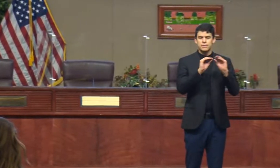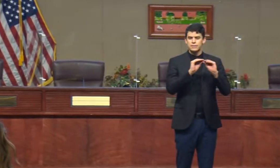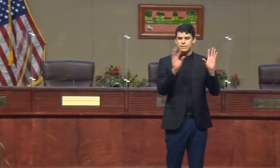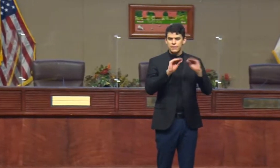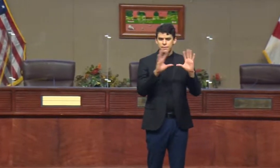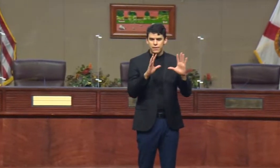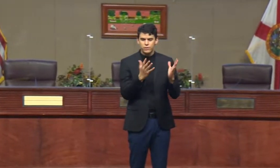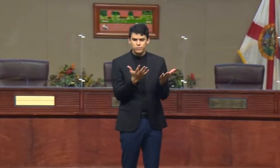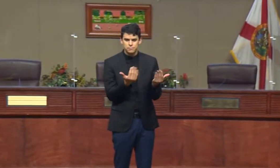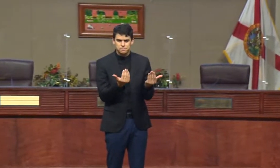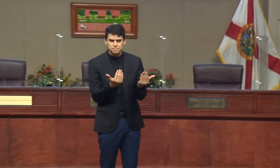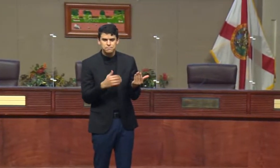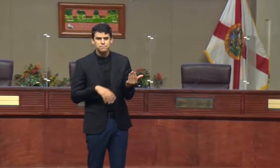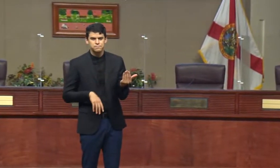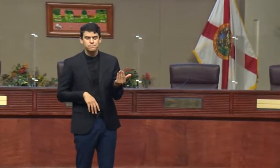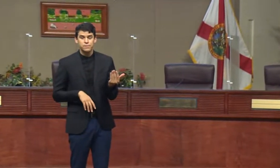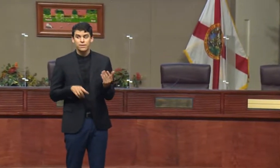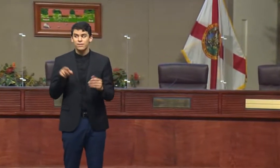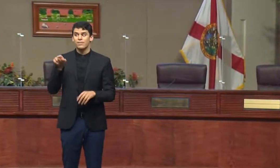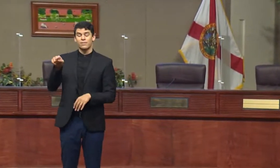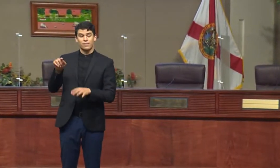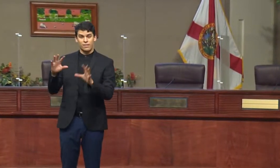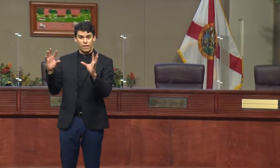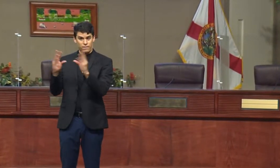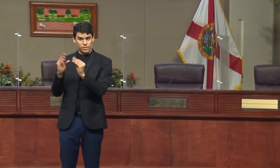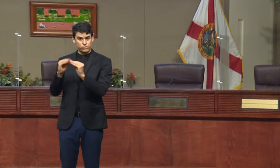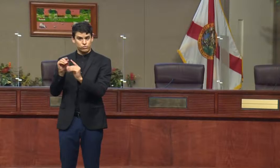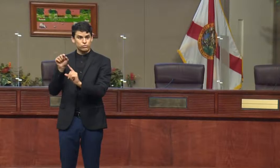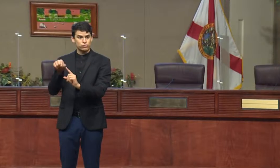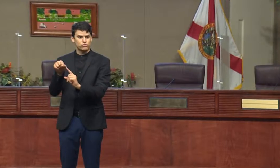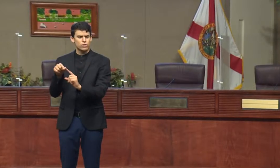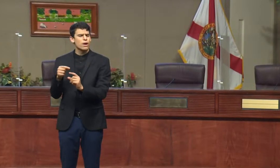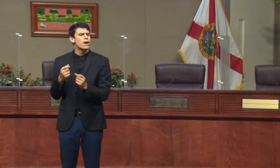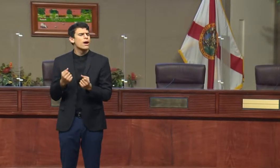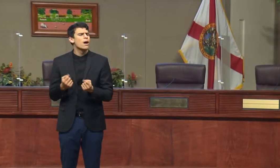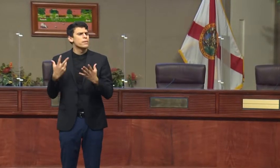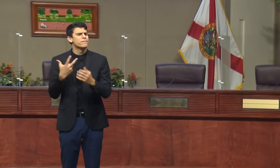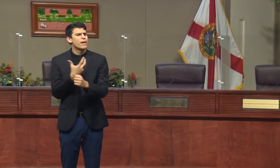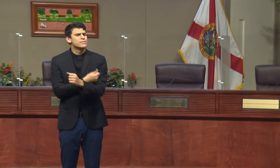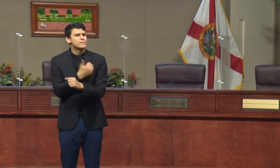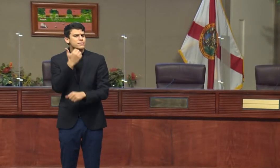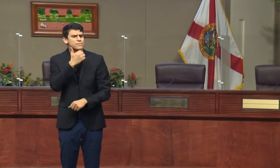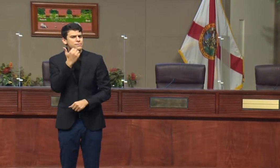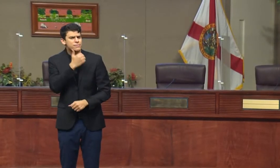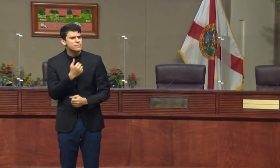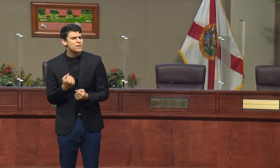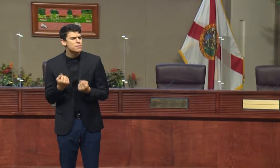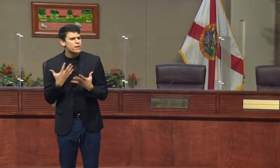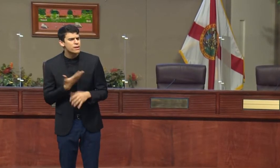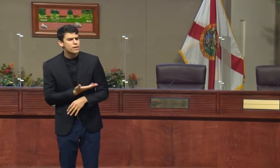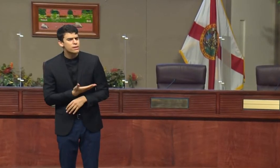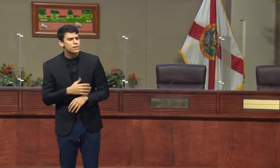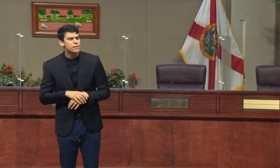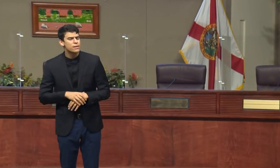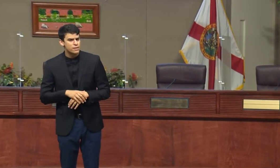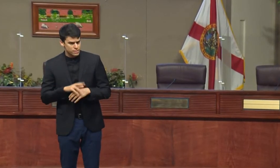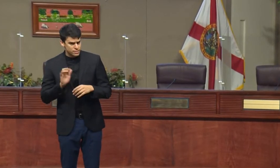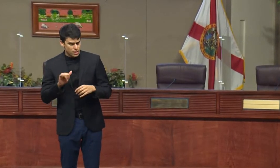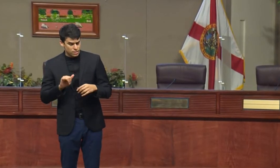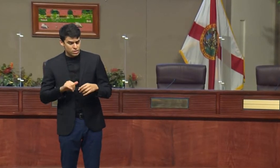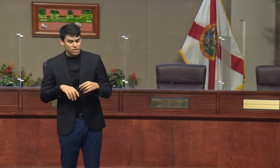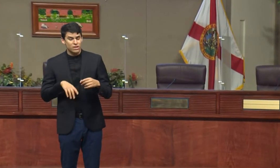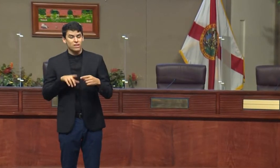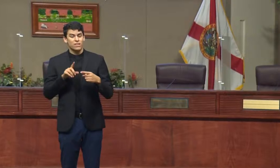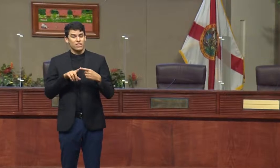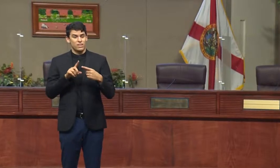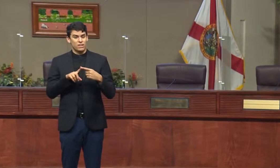The convention center is able to do how many vaccinations per day? And will that be the